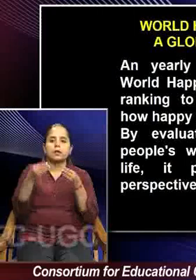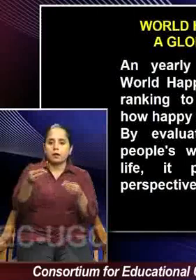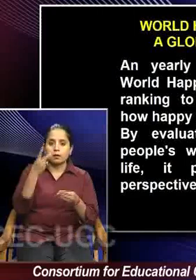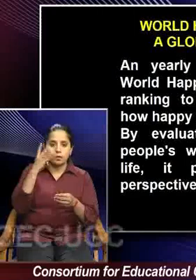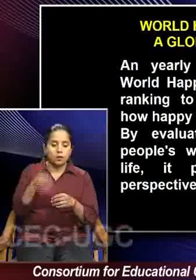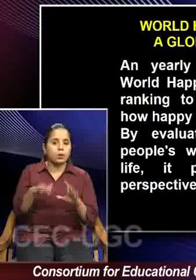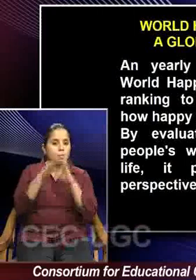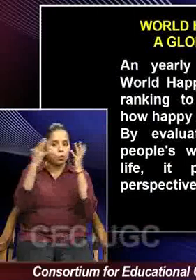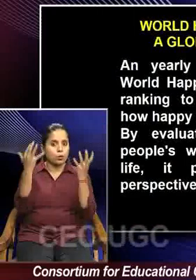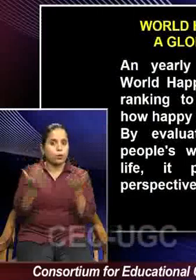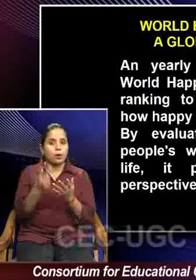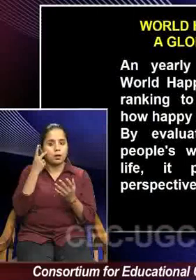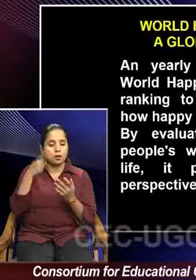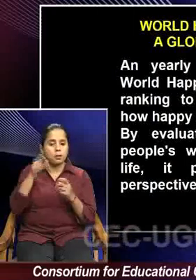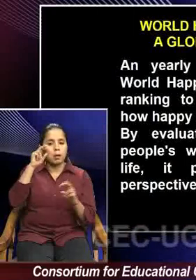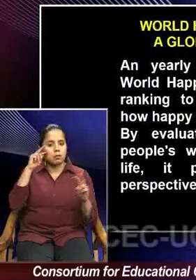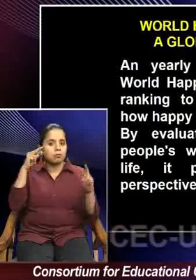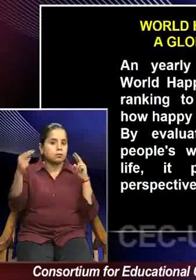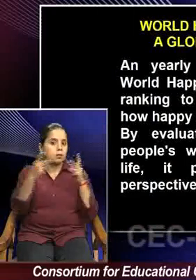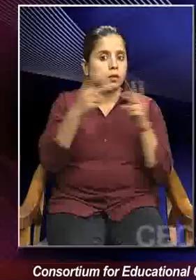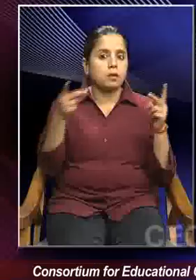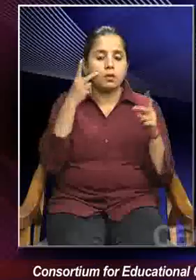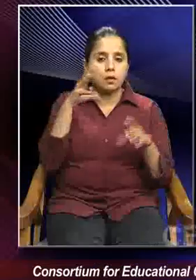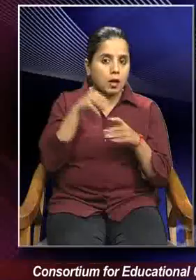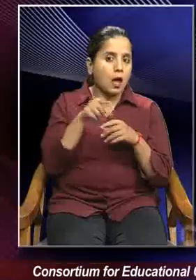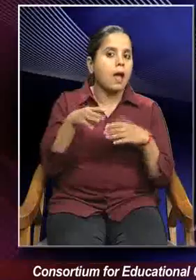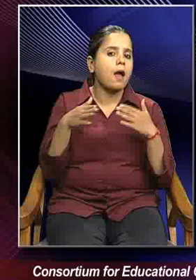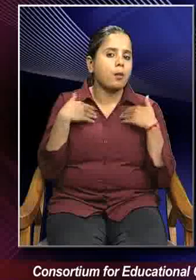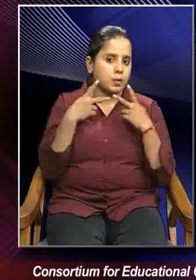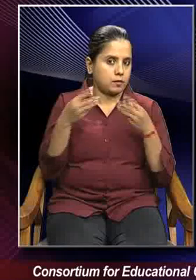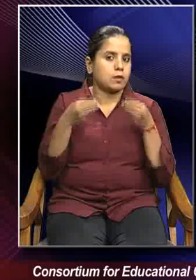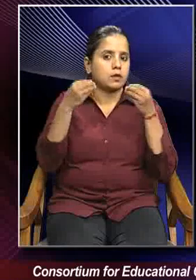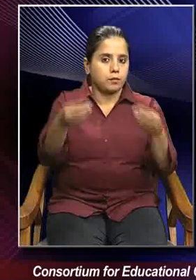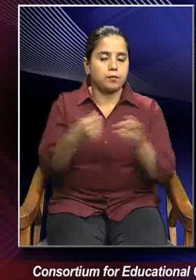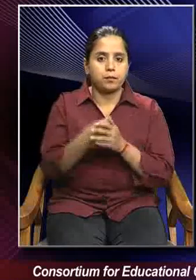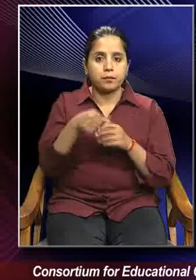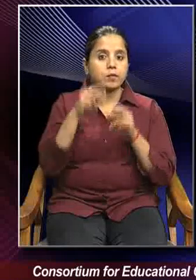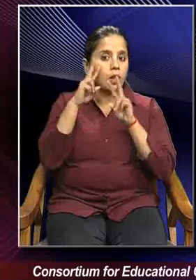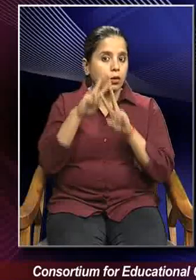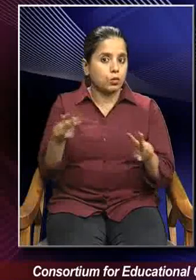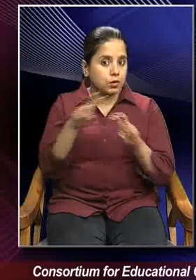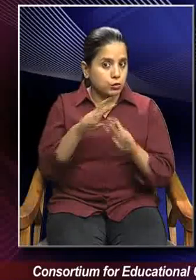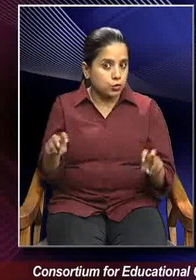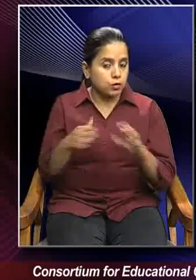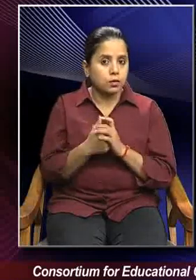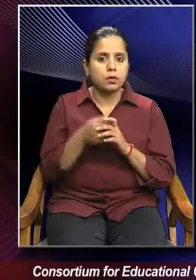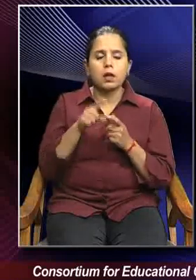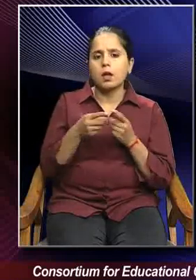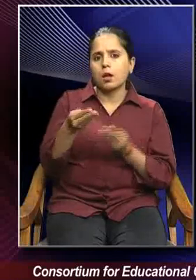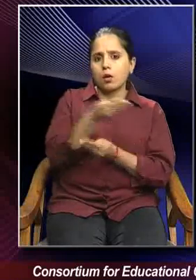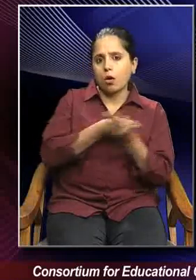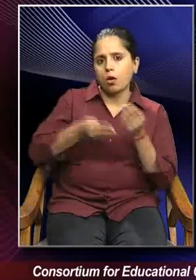a worldwide perspective on happiness. The researchers,